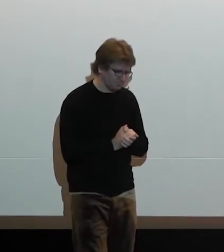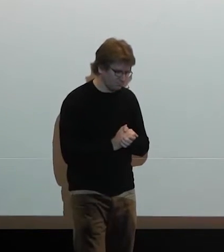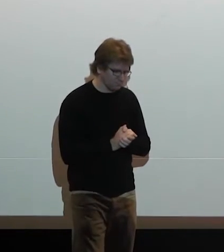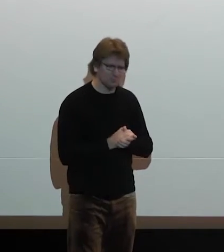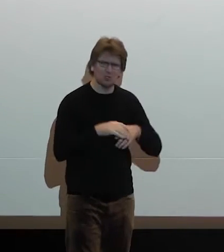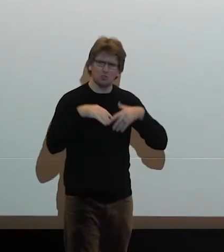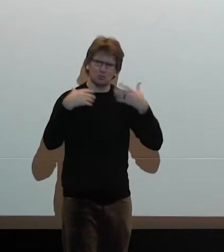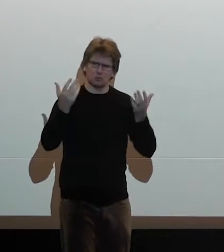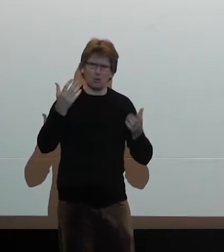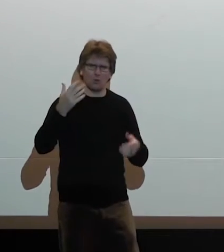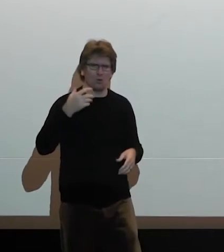beneficial.